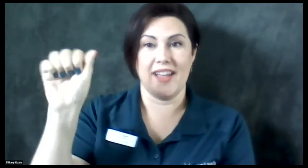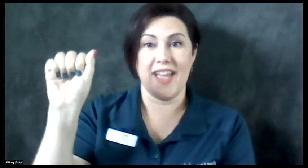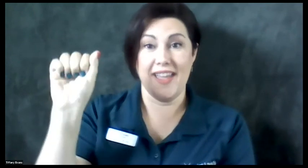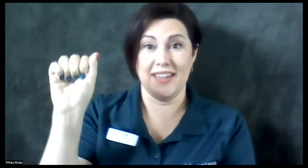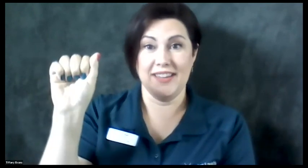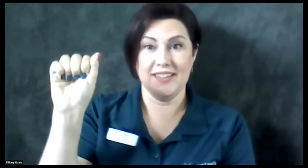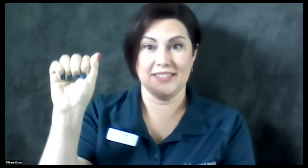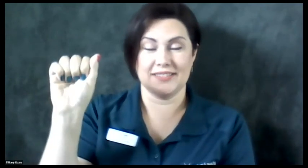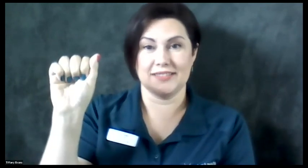A,